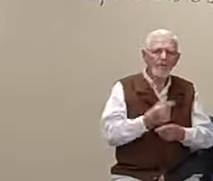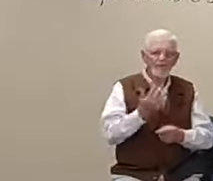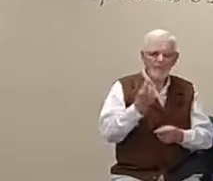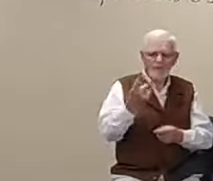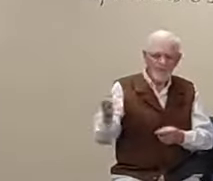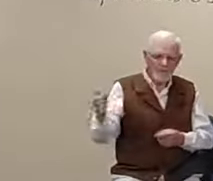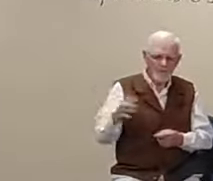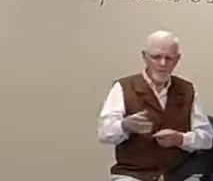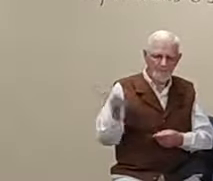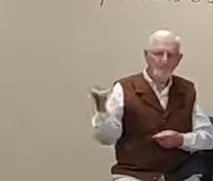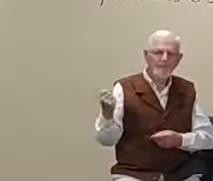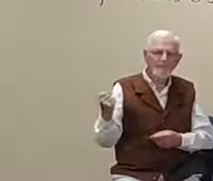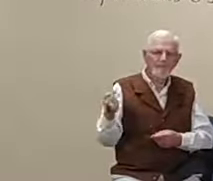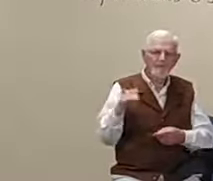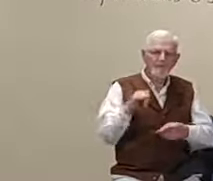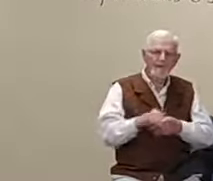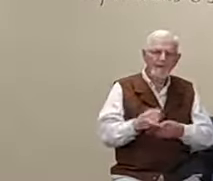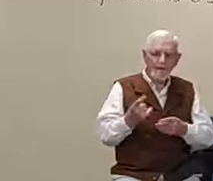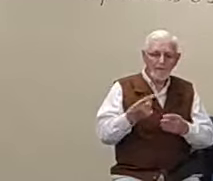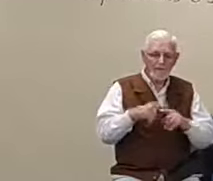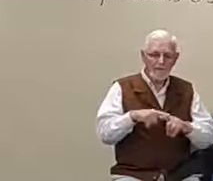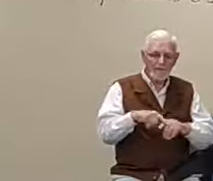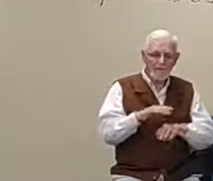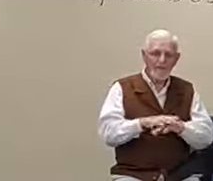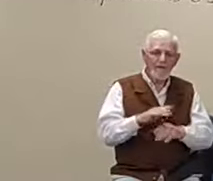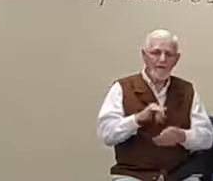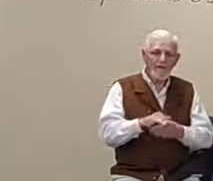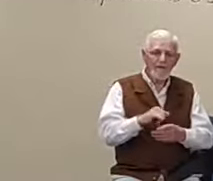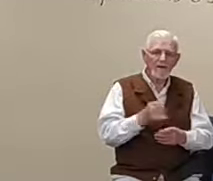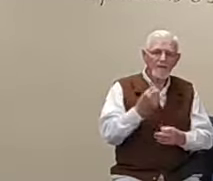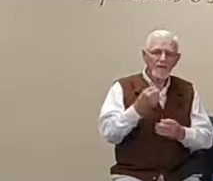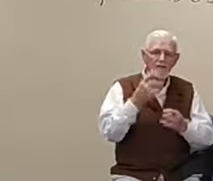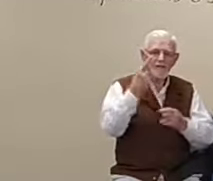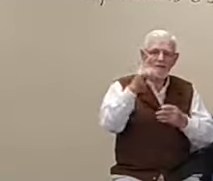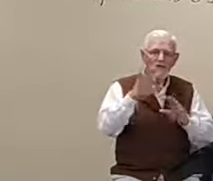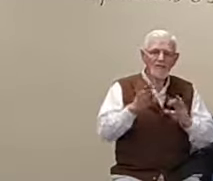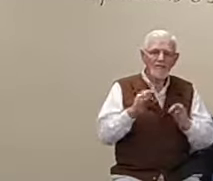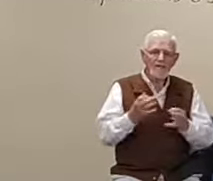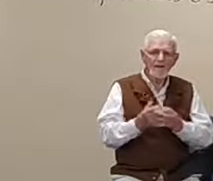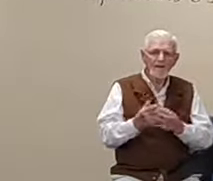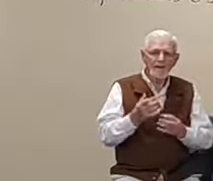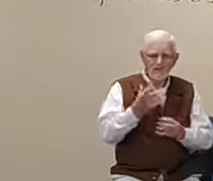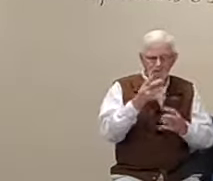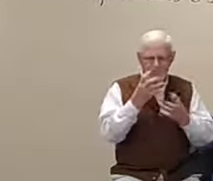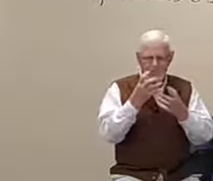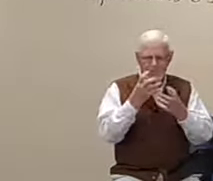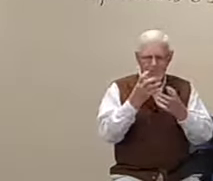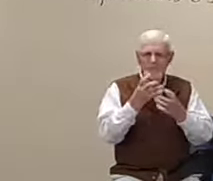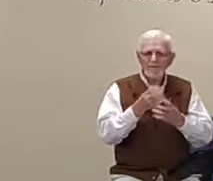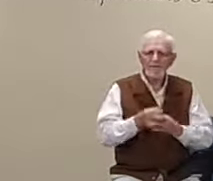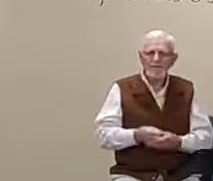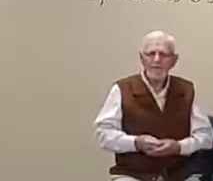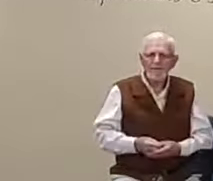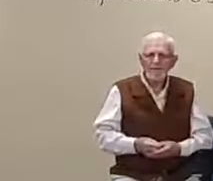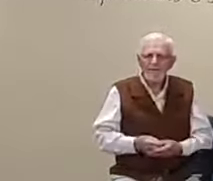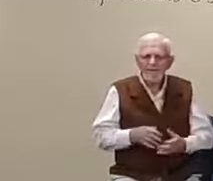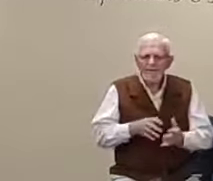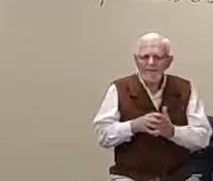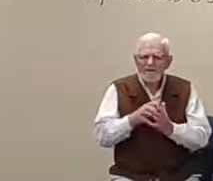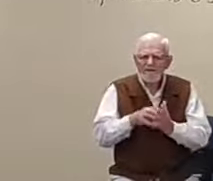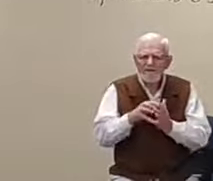you. And you're dependent on that for your family. It makes you mad. It makes you